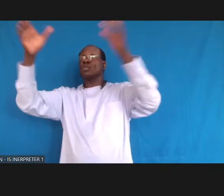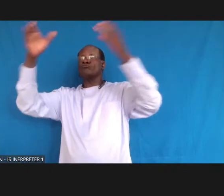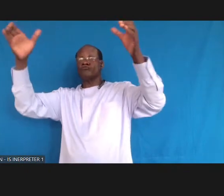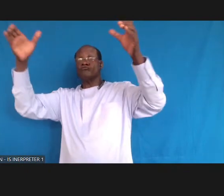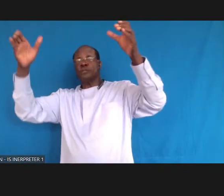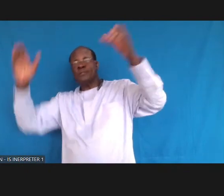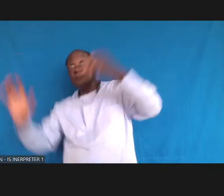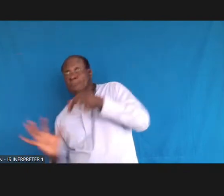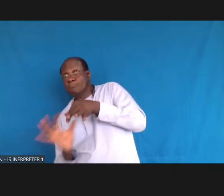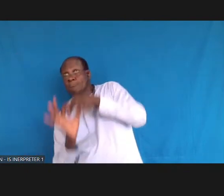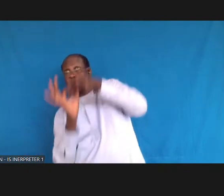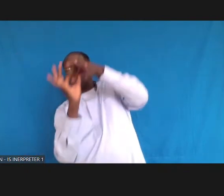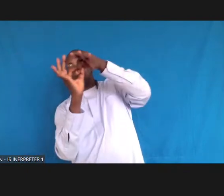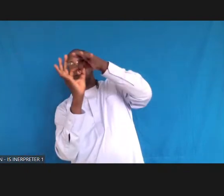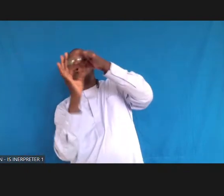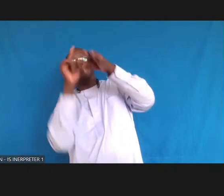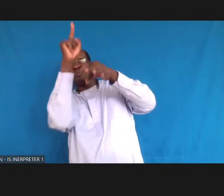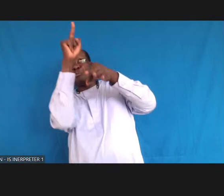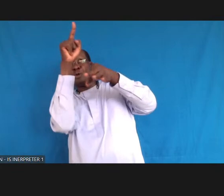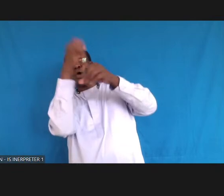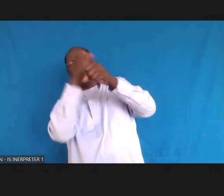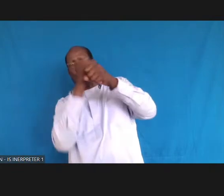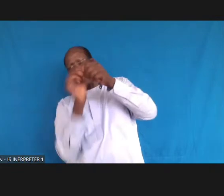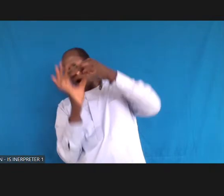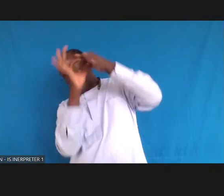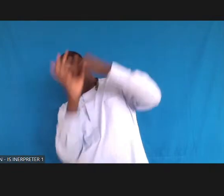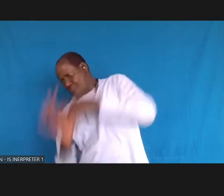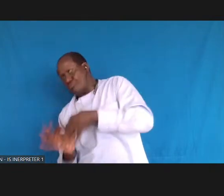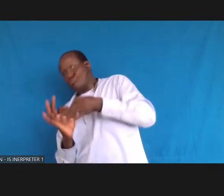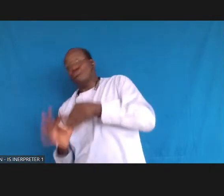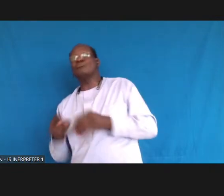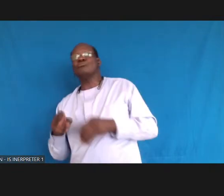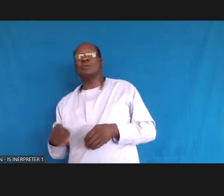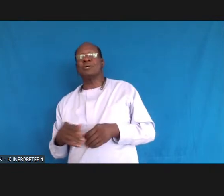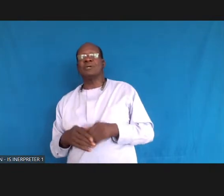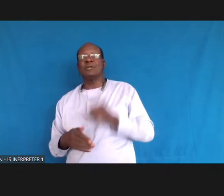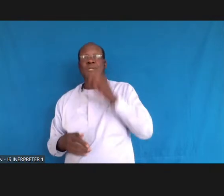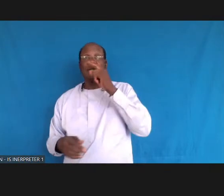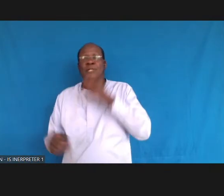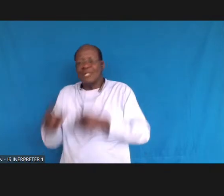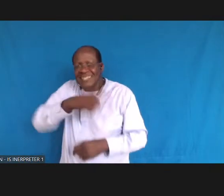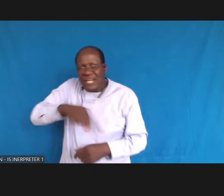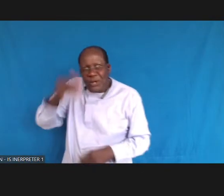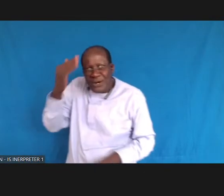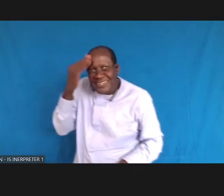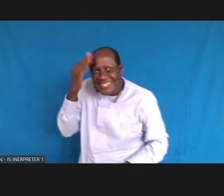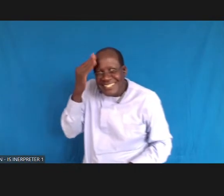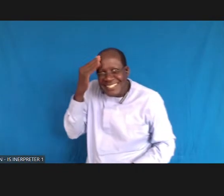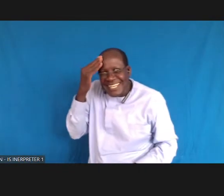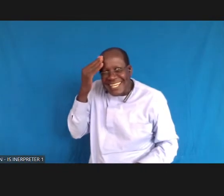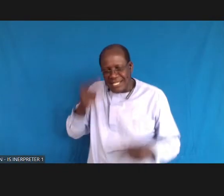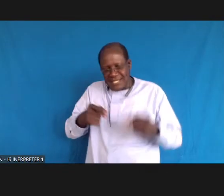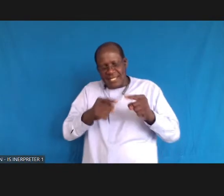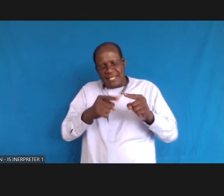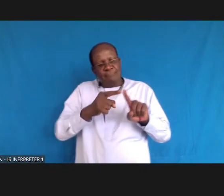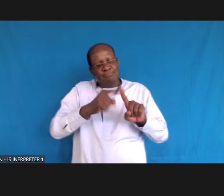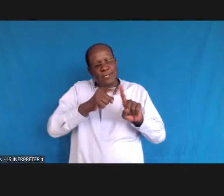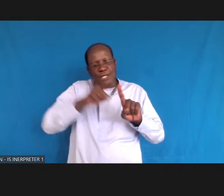because they have been doing the work for ages. They know the data. They know where